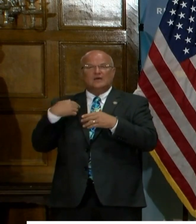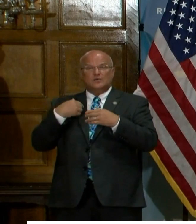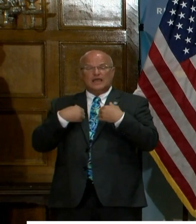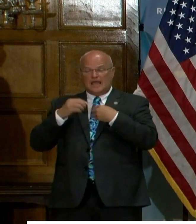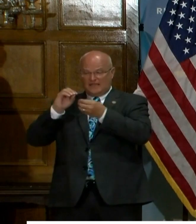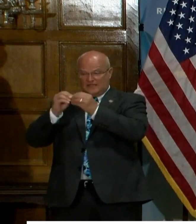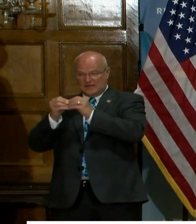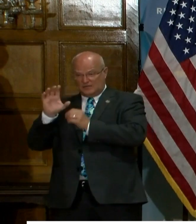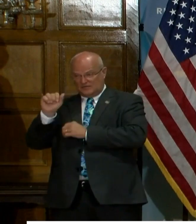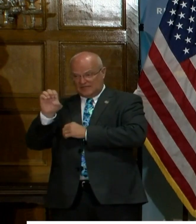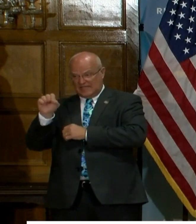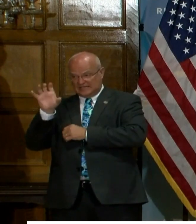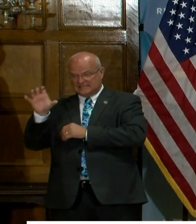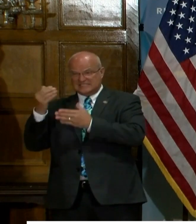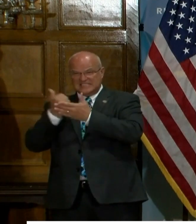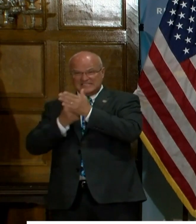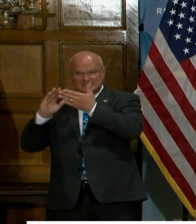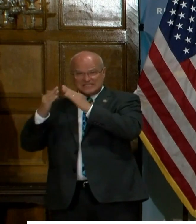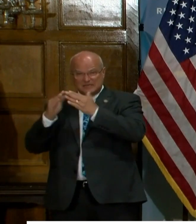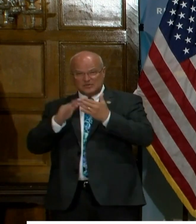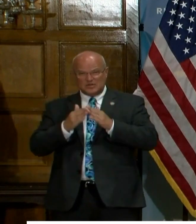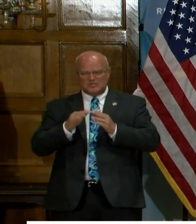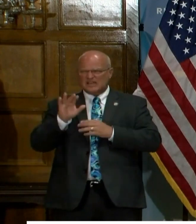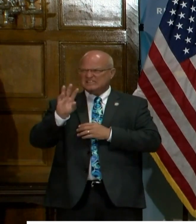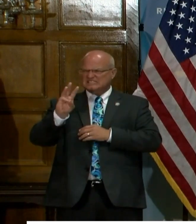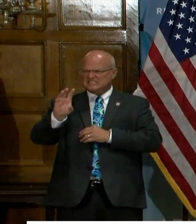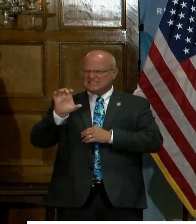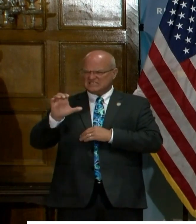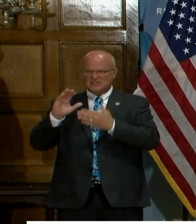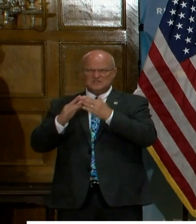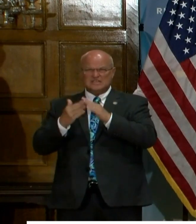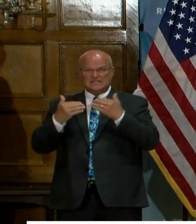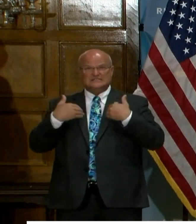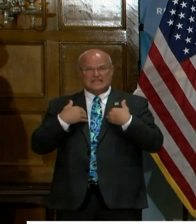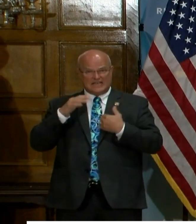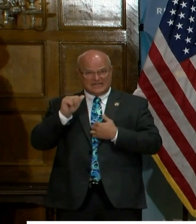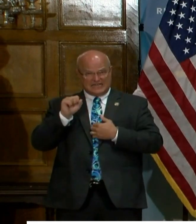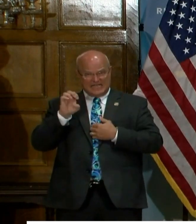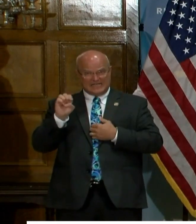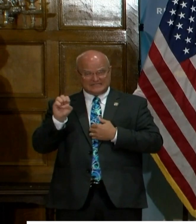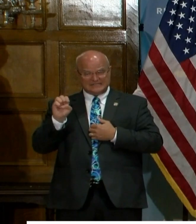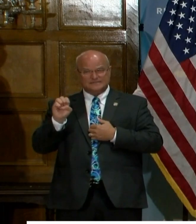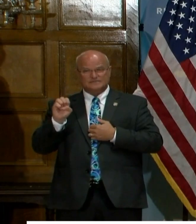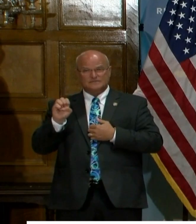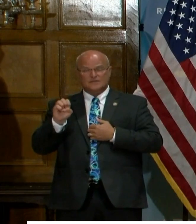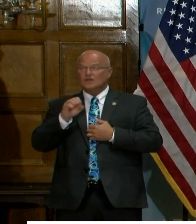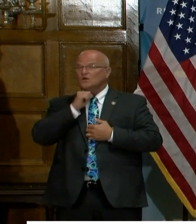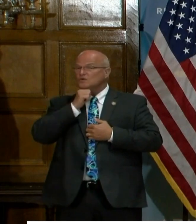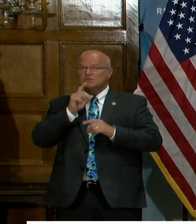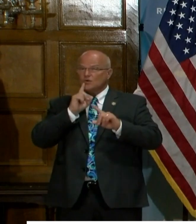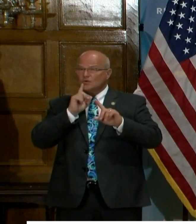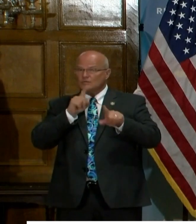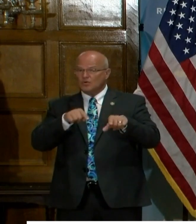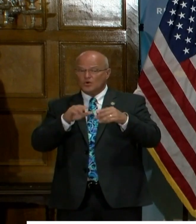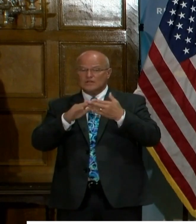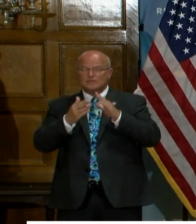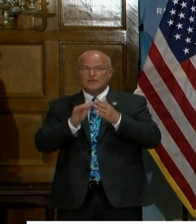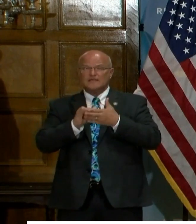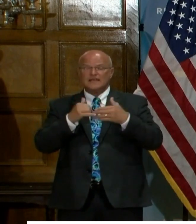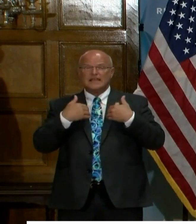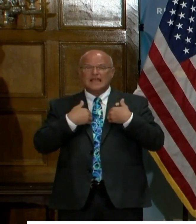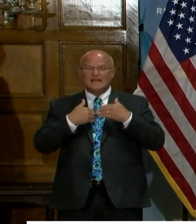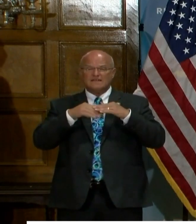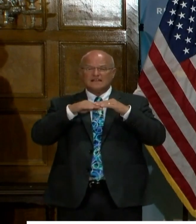we have the number of cases in each community. About 600 communities have had a case. We do not report on communities that